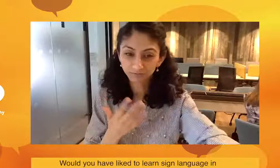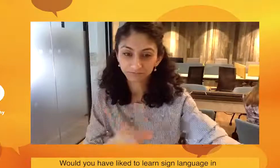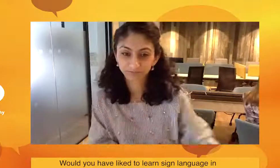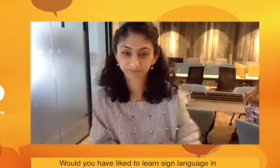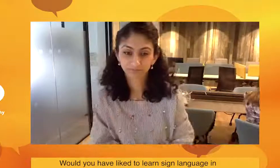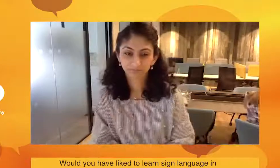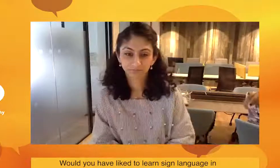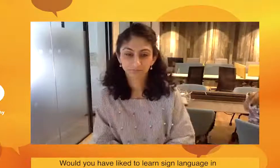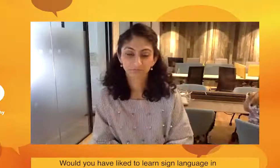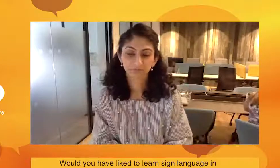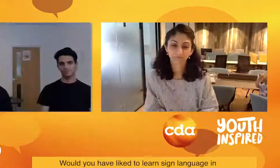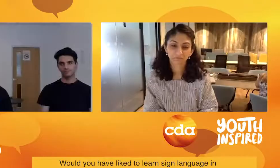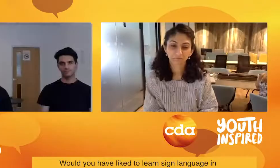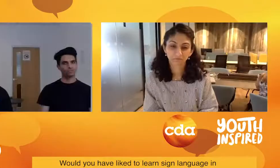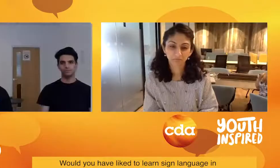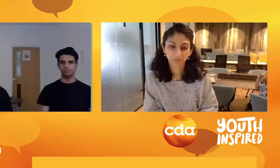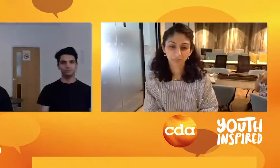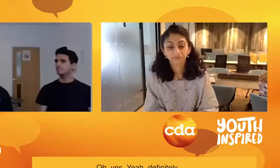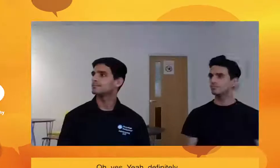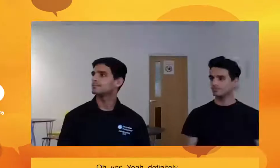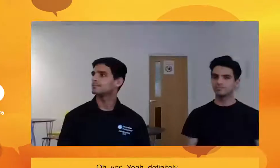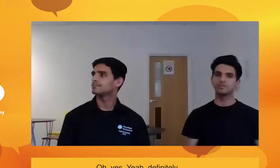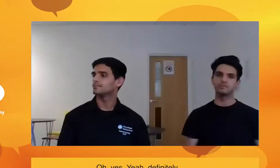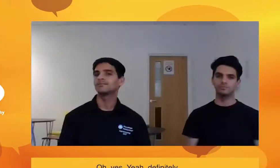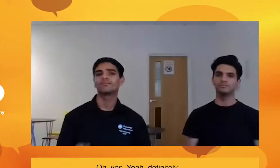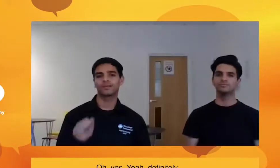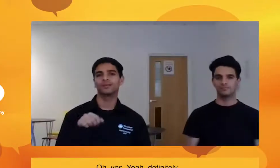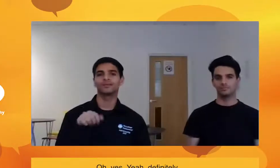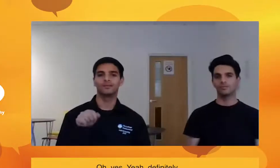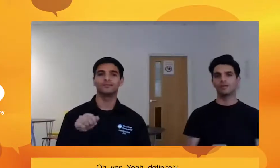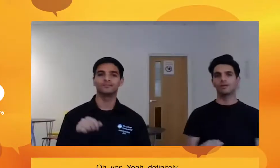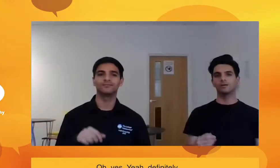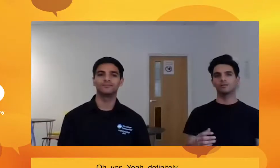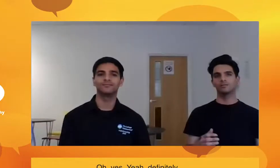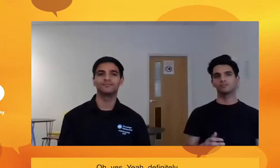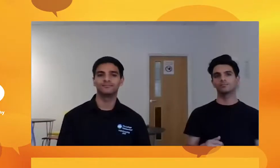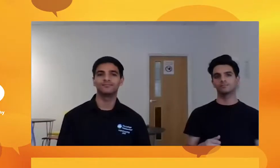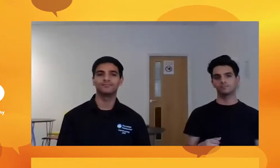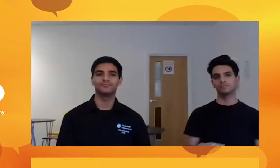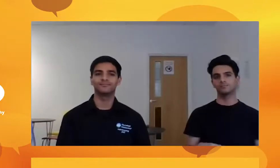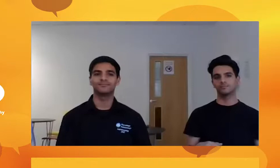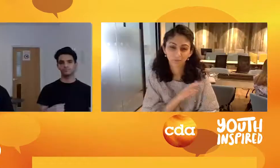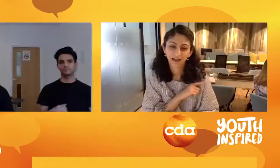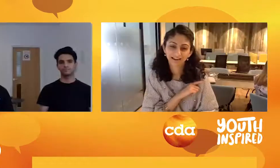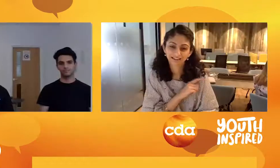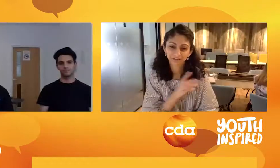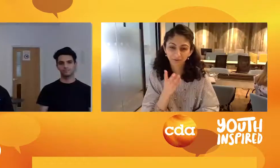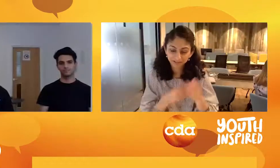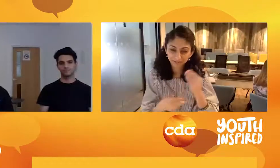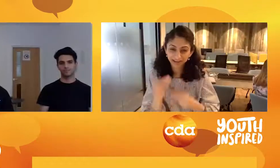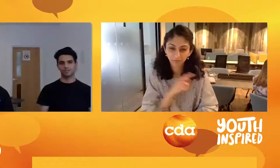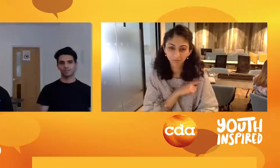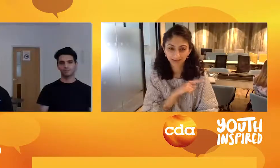Would you have liked to learn sign language in school? Oh, yes, yeah, definitely.